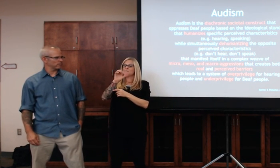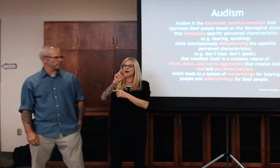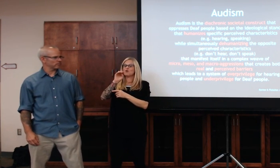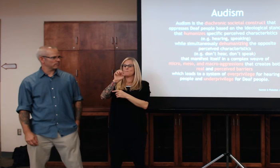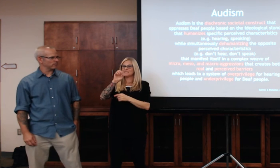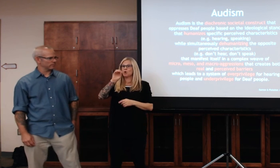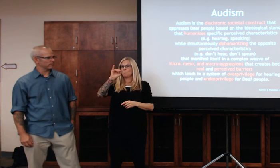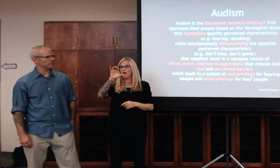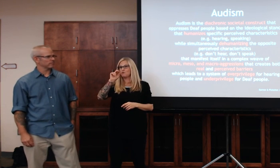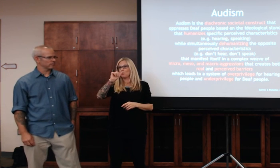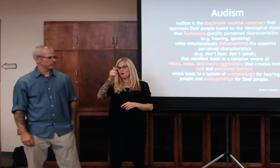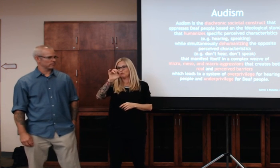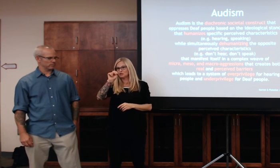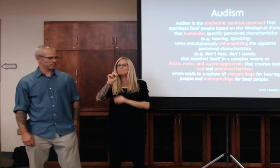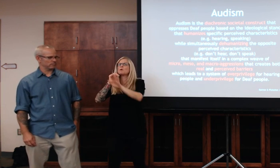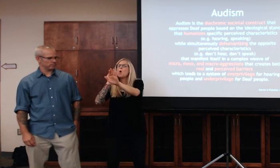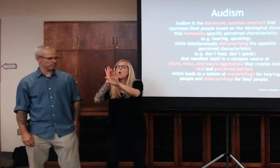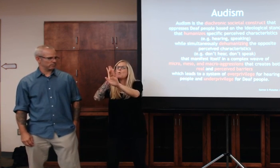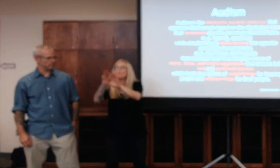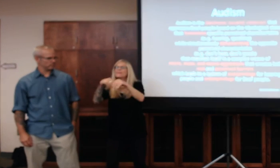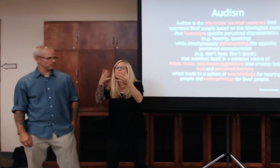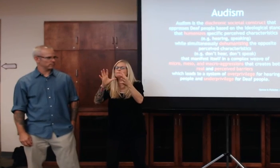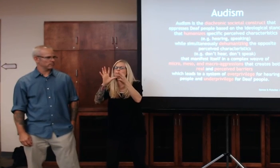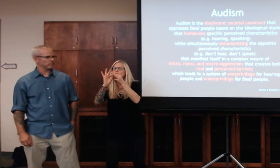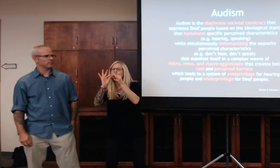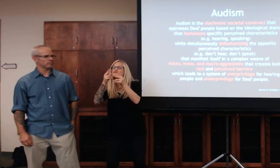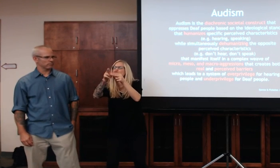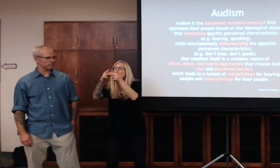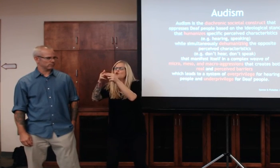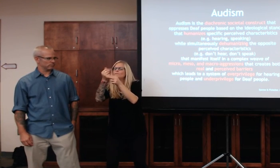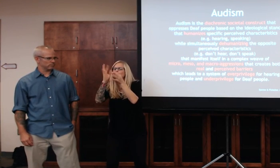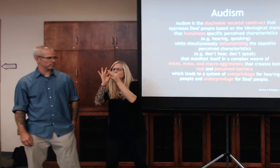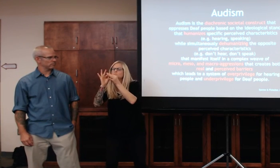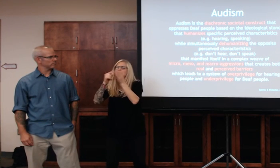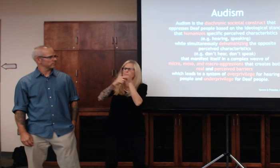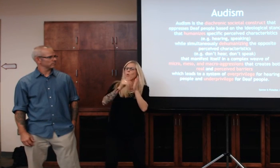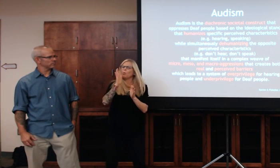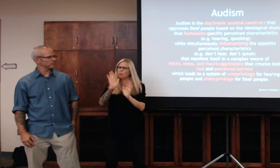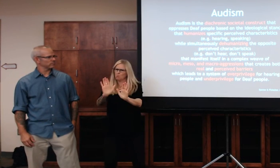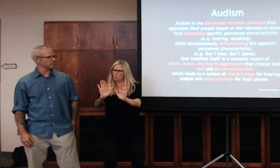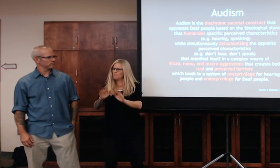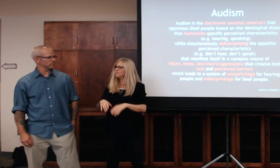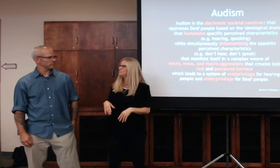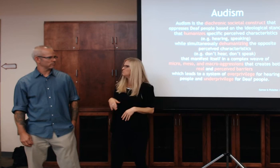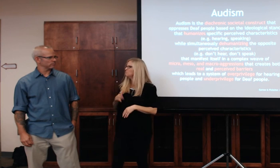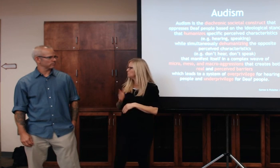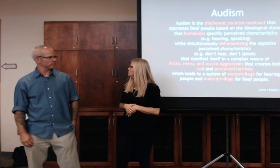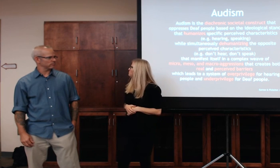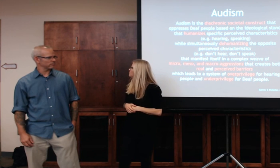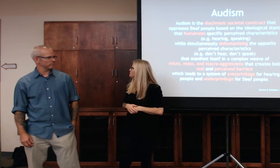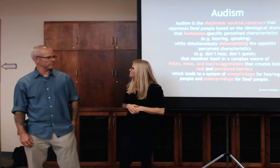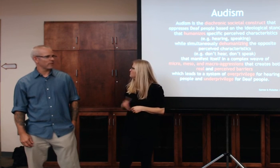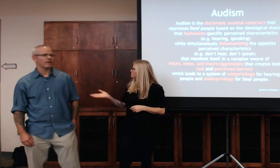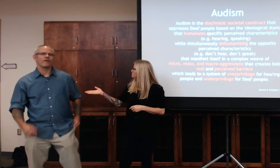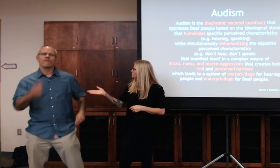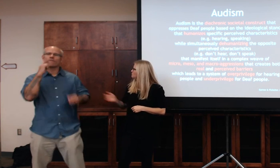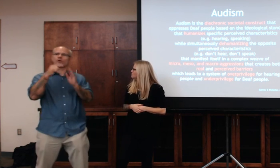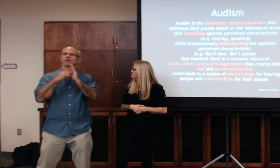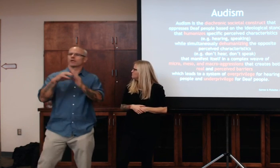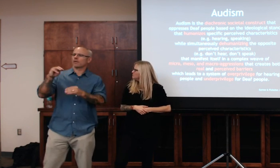So that's the micro, meso, and macro aggressions. So we'll be giving examples of that throughout the presentation too. I want to give you an